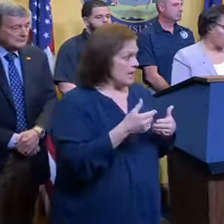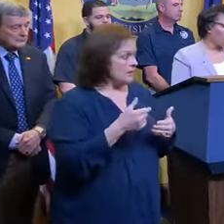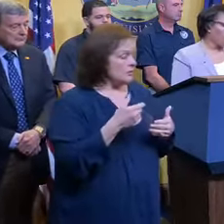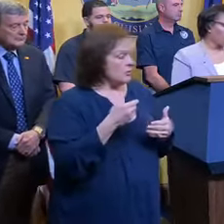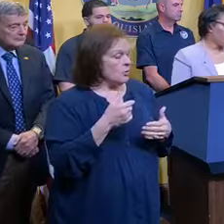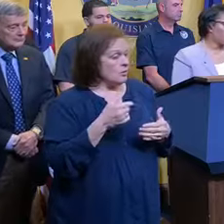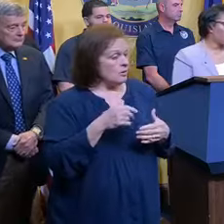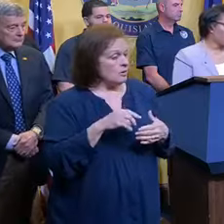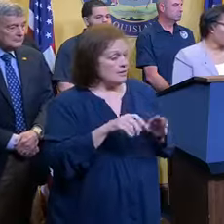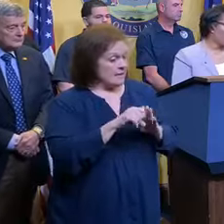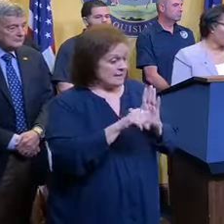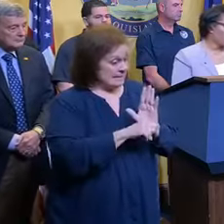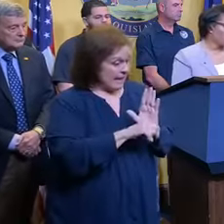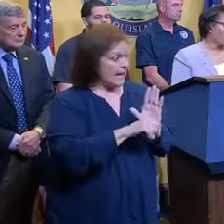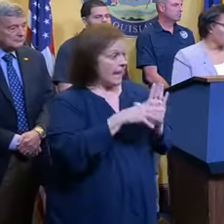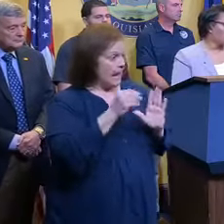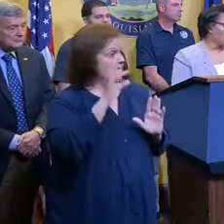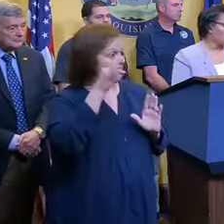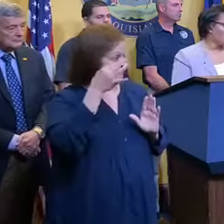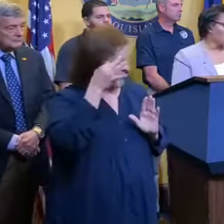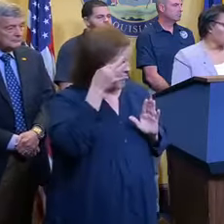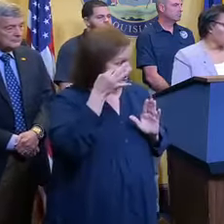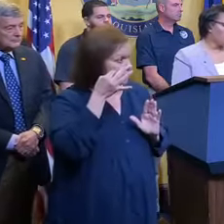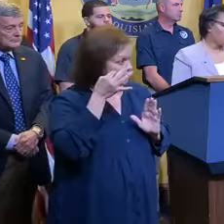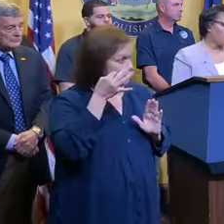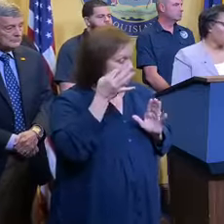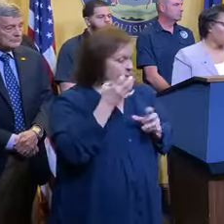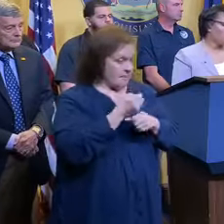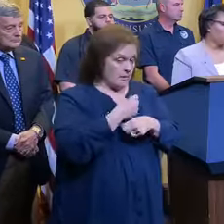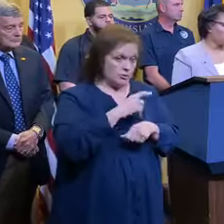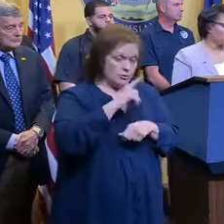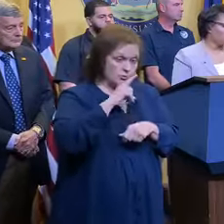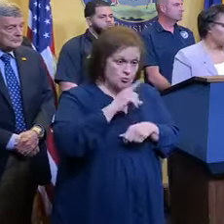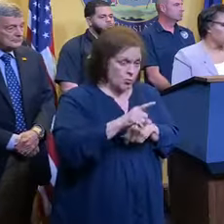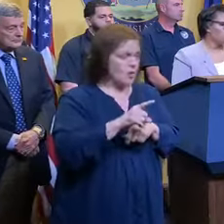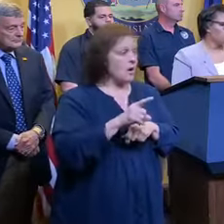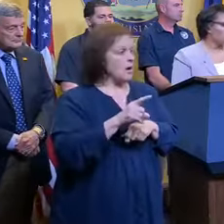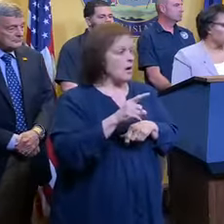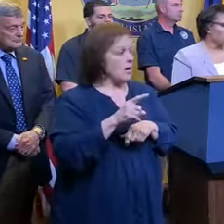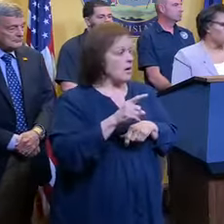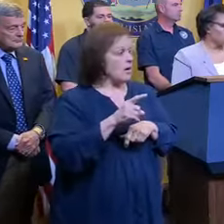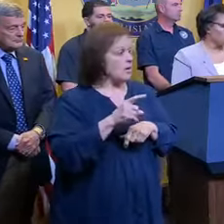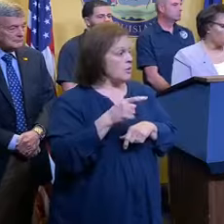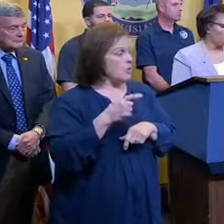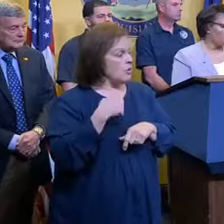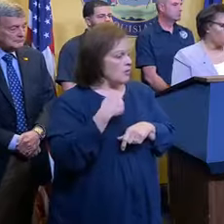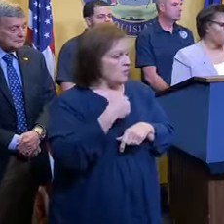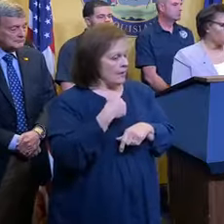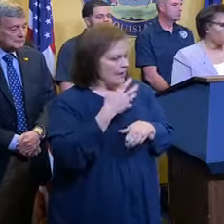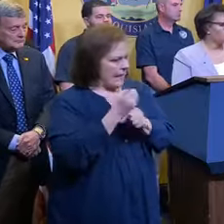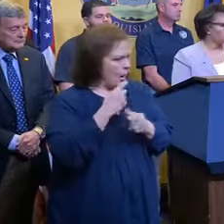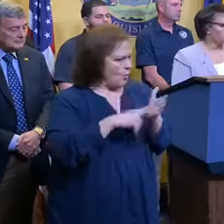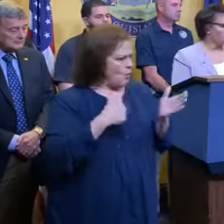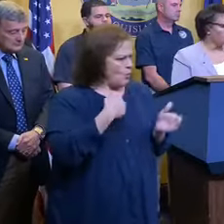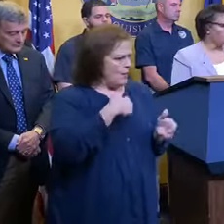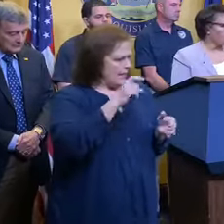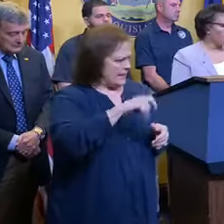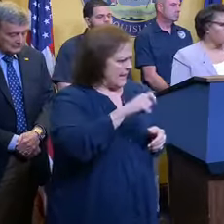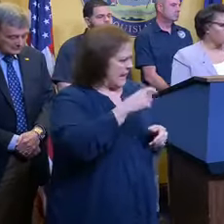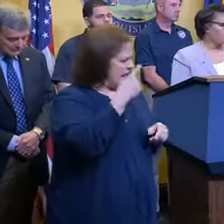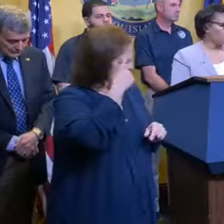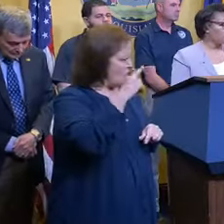it up at that federal level. And we want to make sure that we are in a position to meet the needs of our people. And of course, this